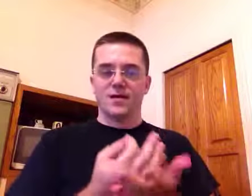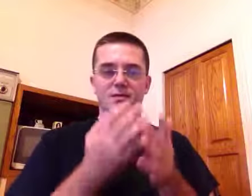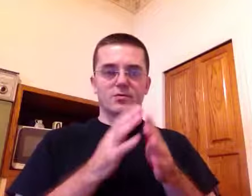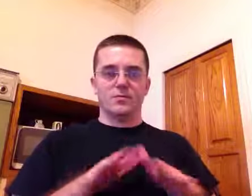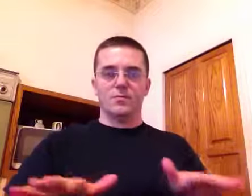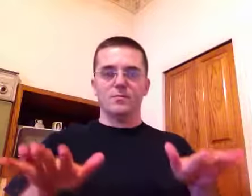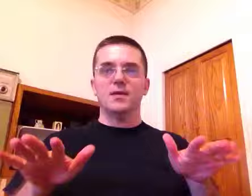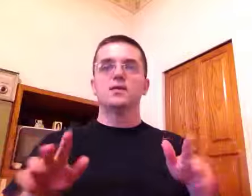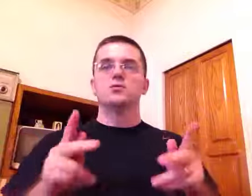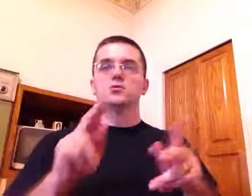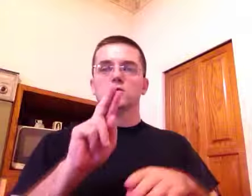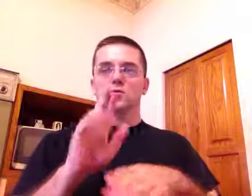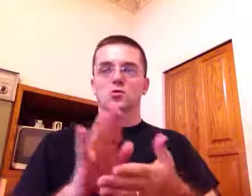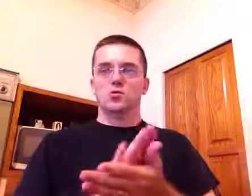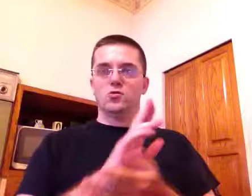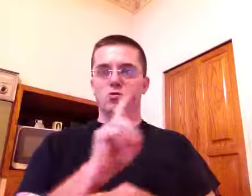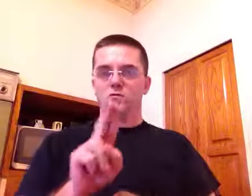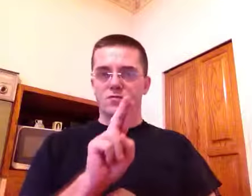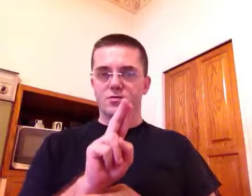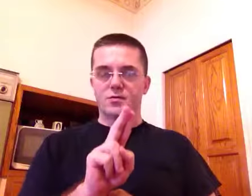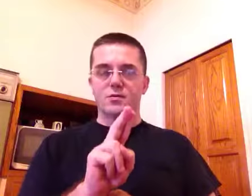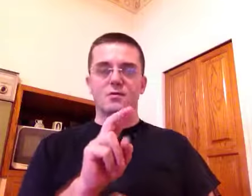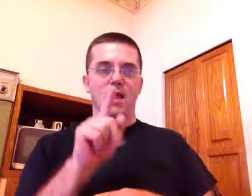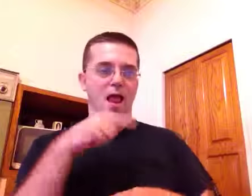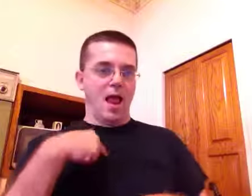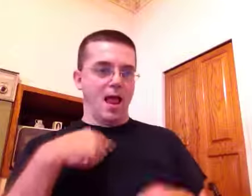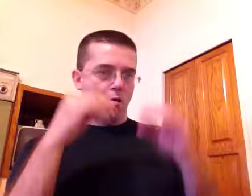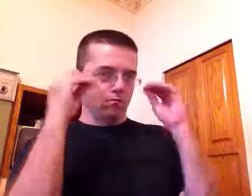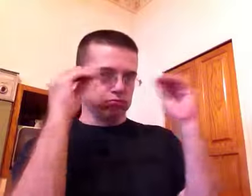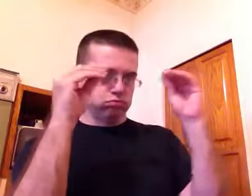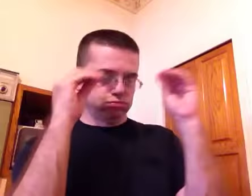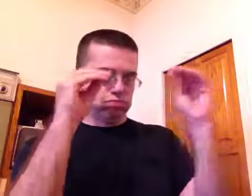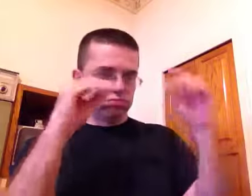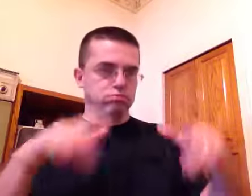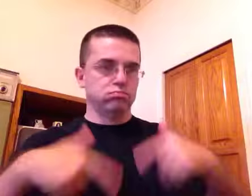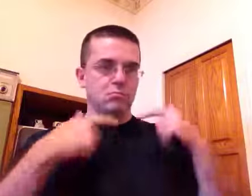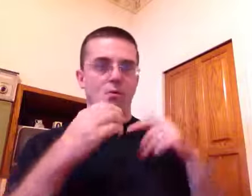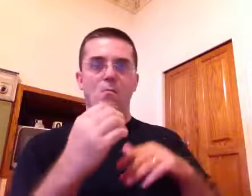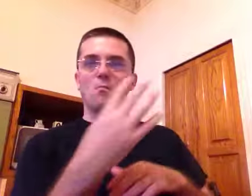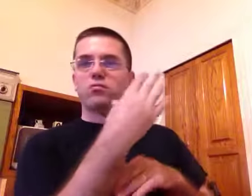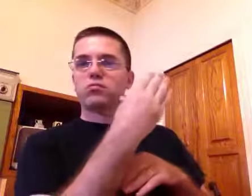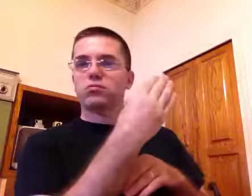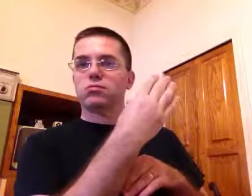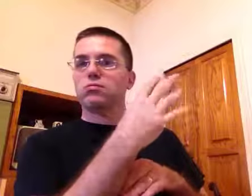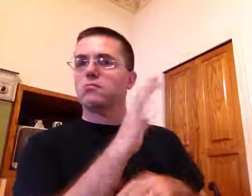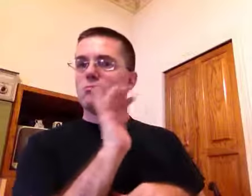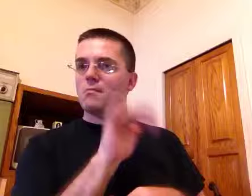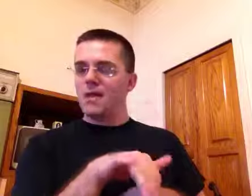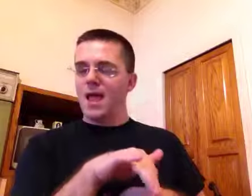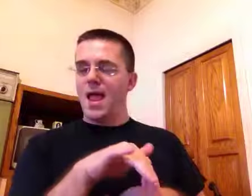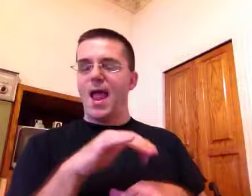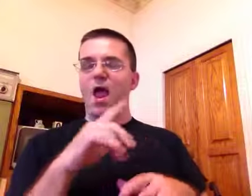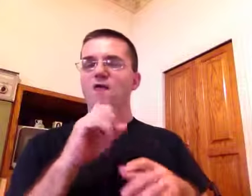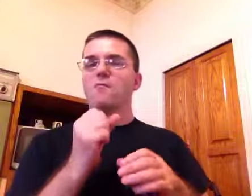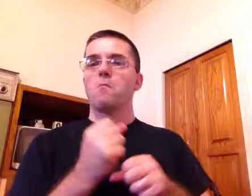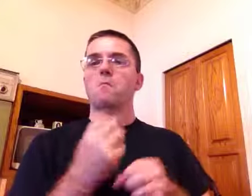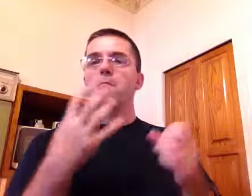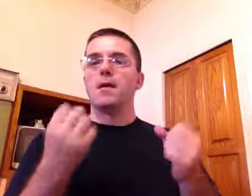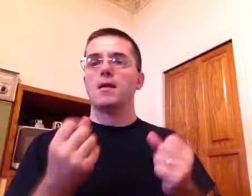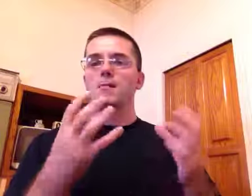University. I taught that class live with an overhead projector for many years, and we got to where we were teaching it every